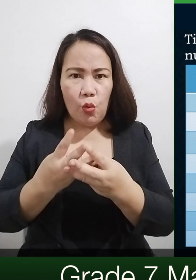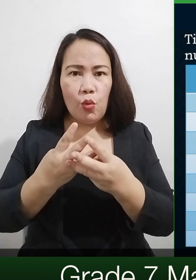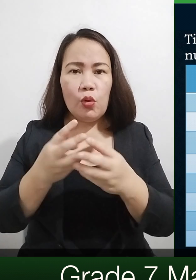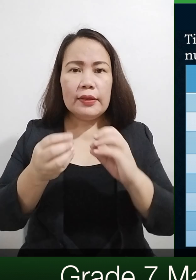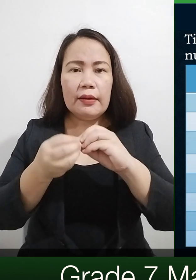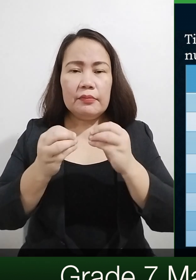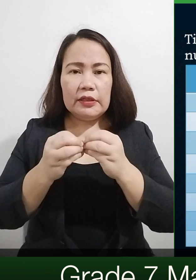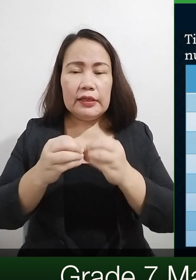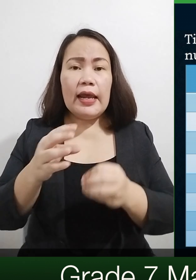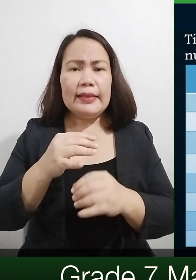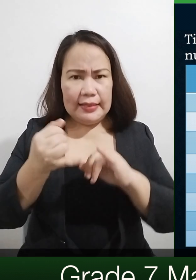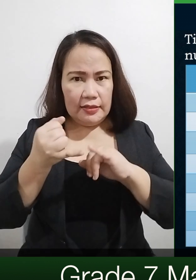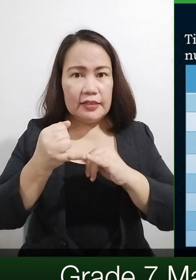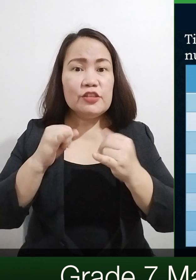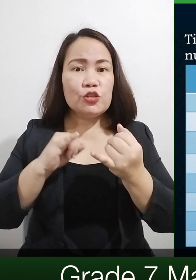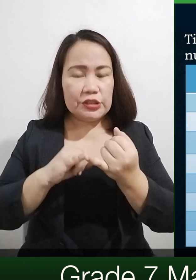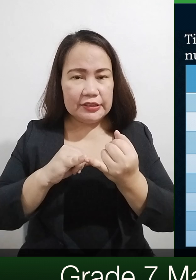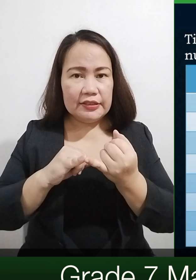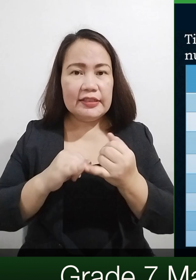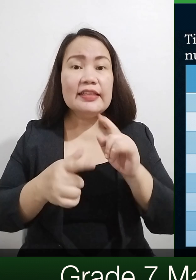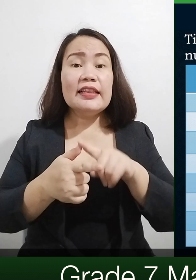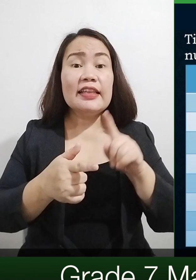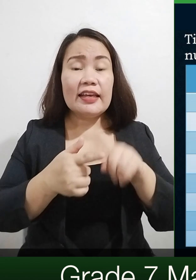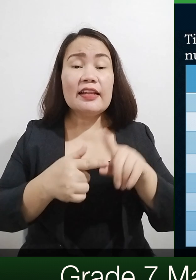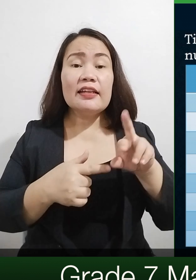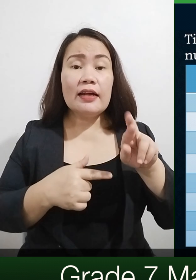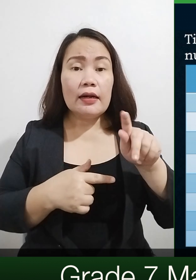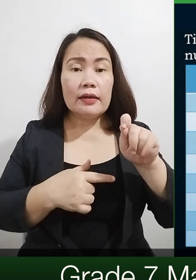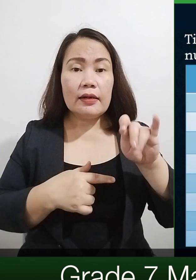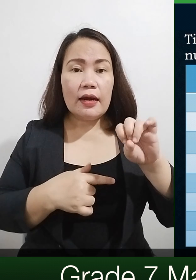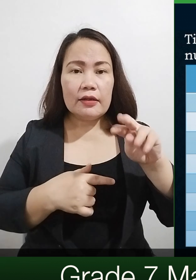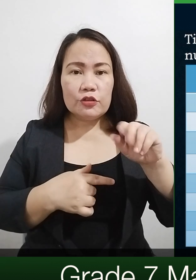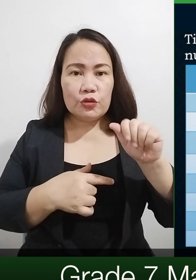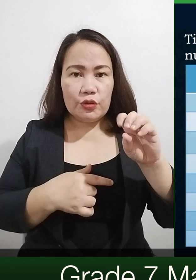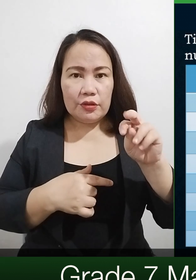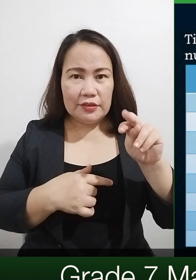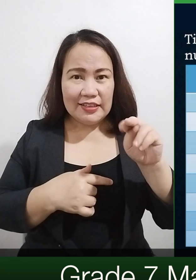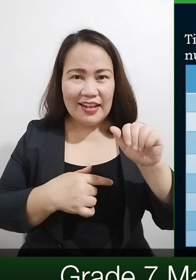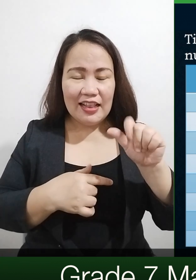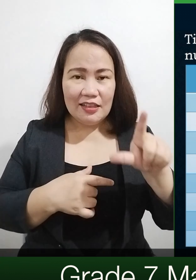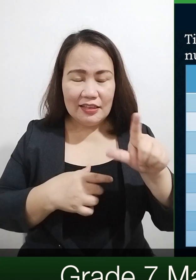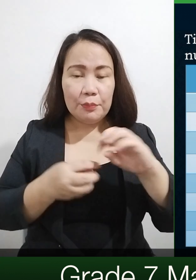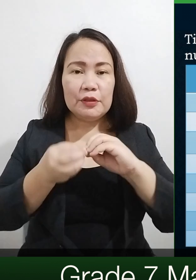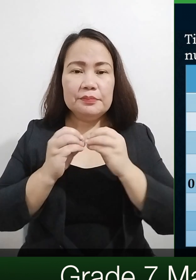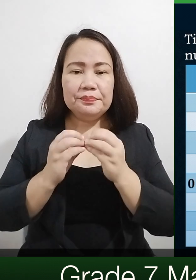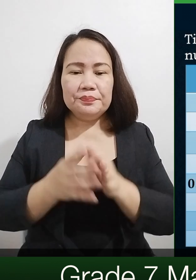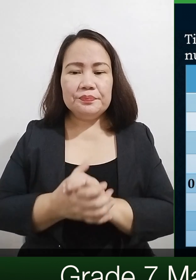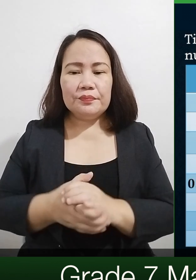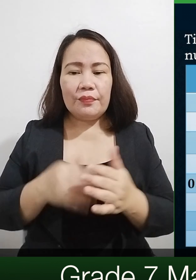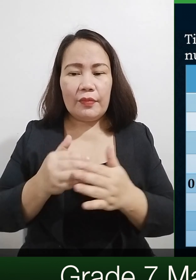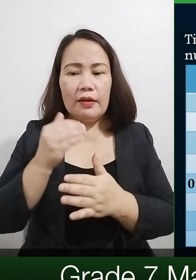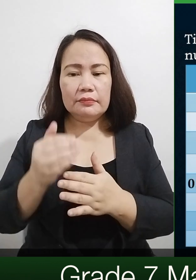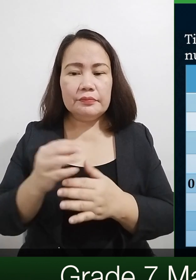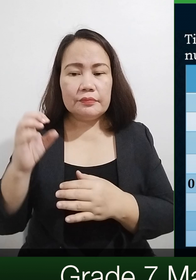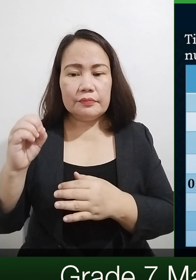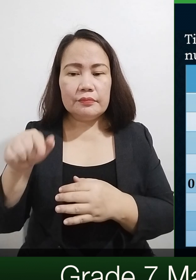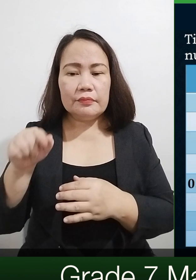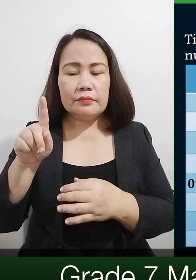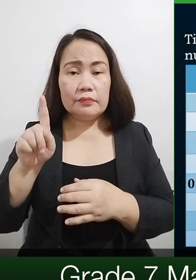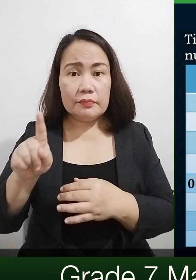An integer, so if this is an integer, then this is a rational number. Next, I have